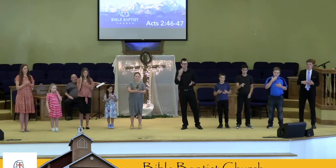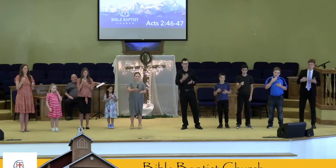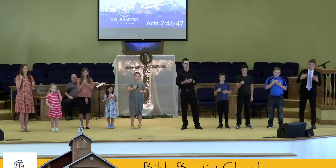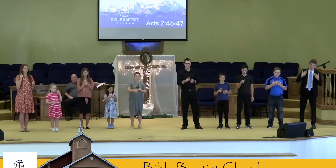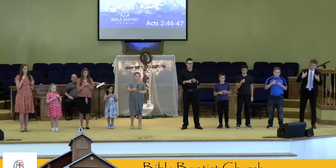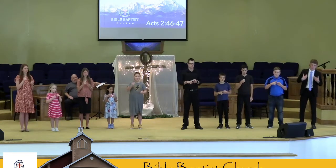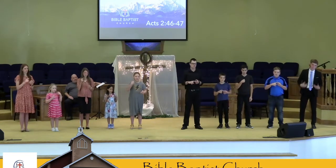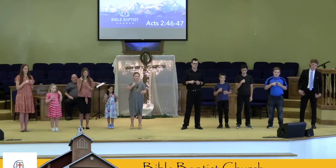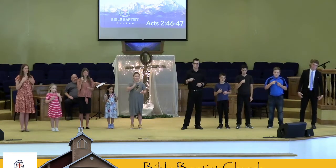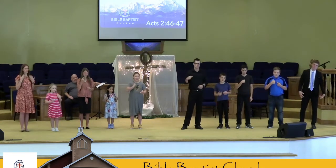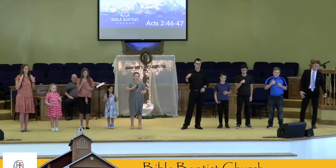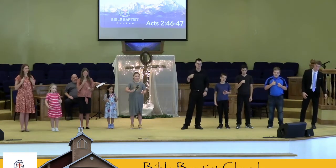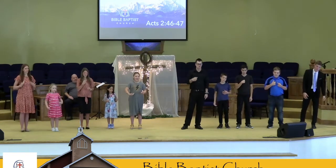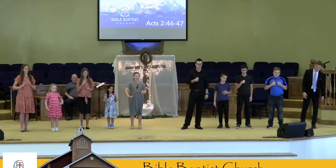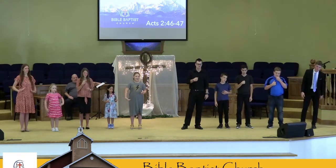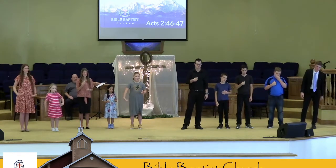to me.